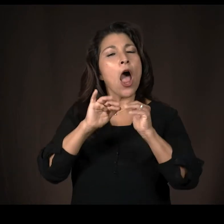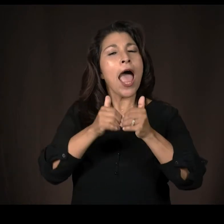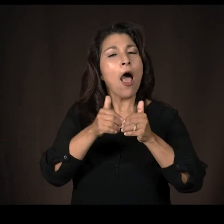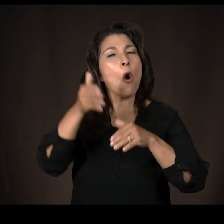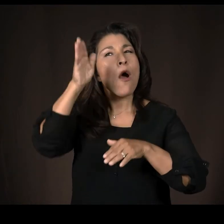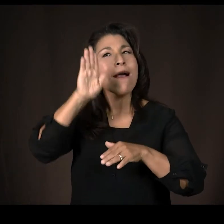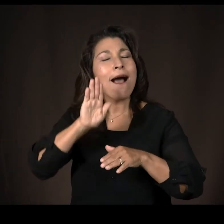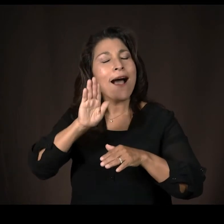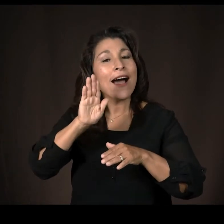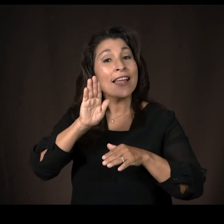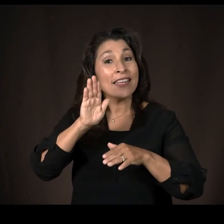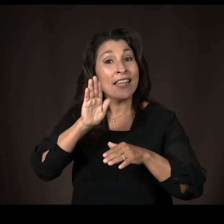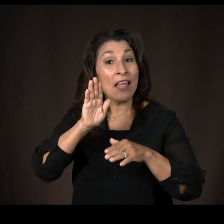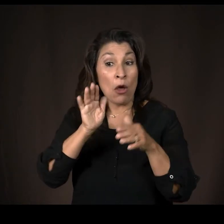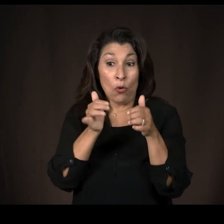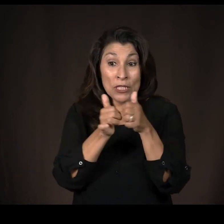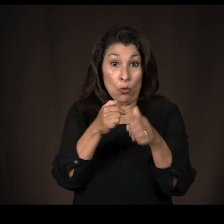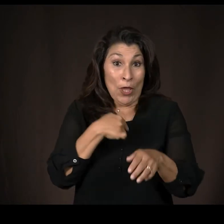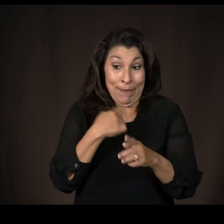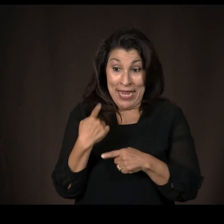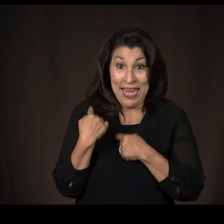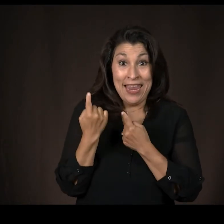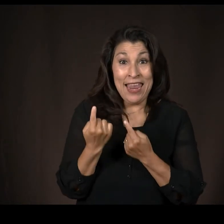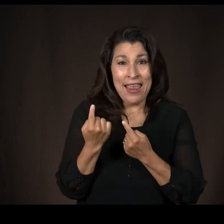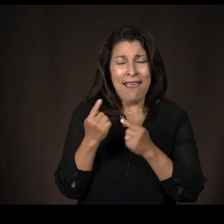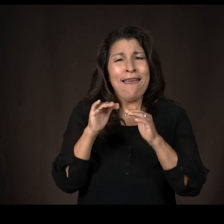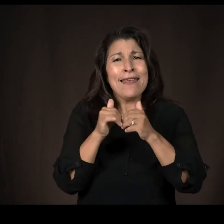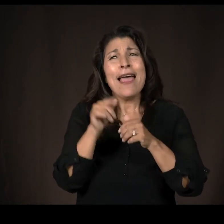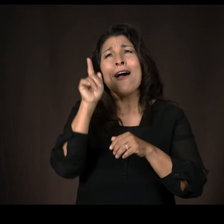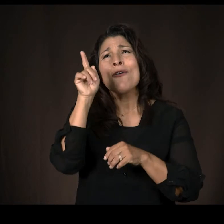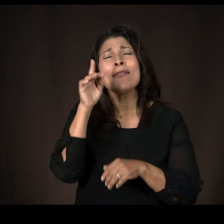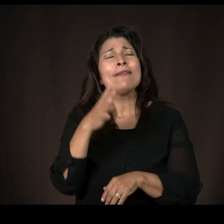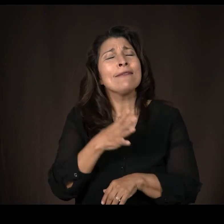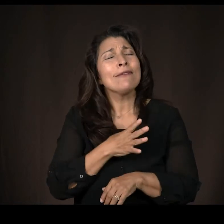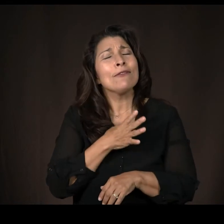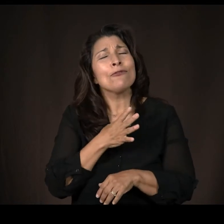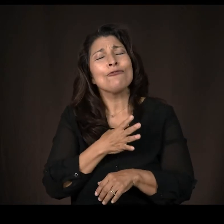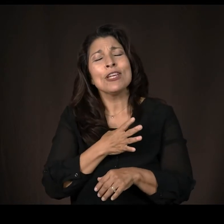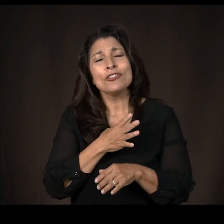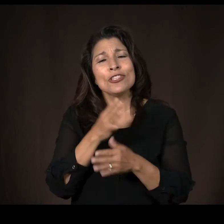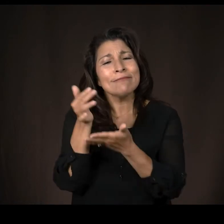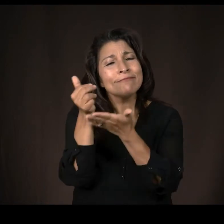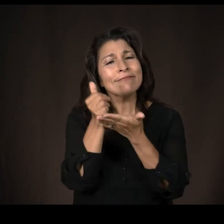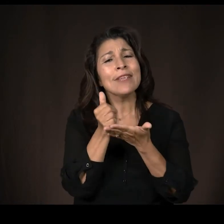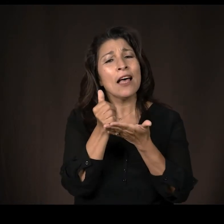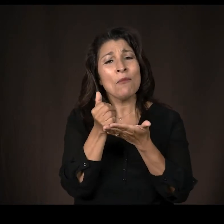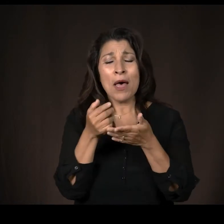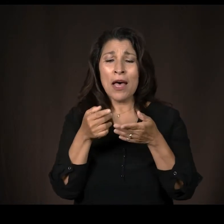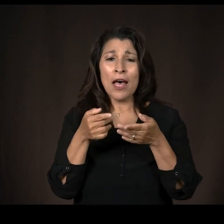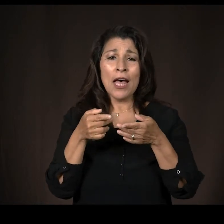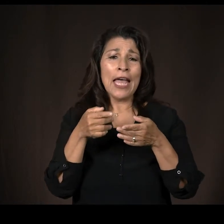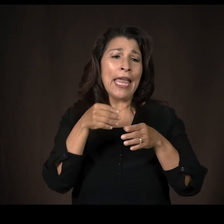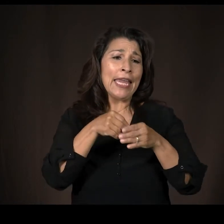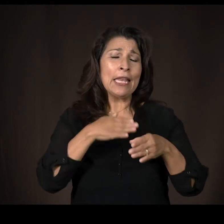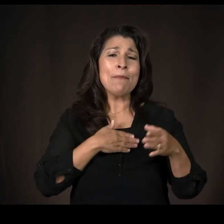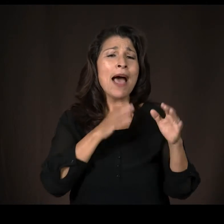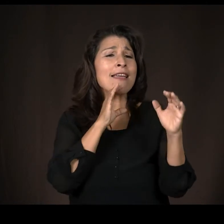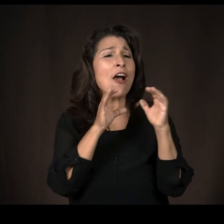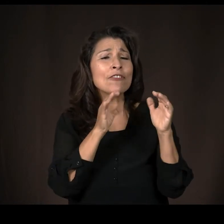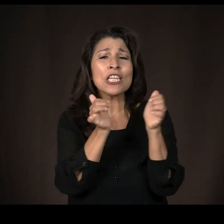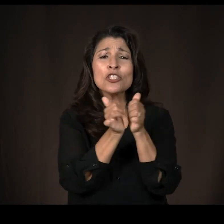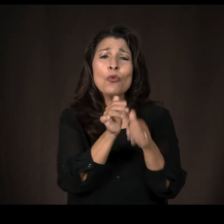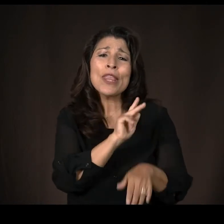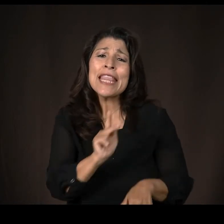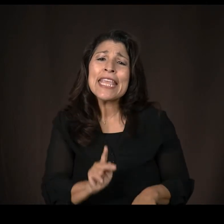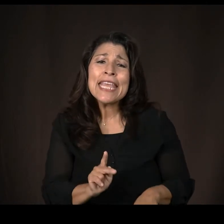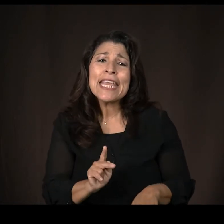how God had been with me and how he graciously helped me in my conversation with the